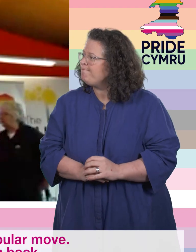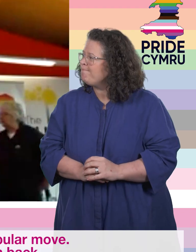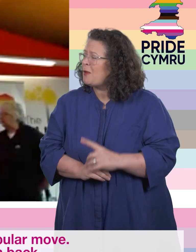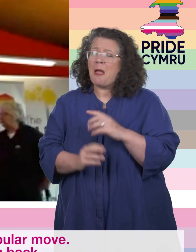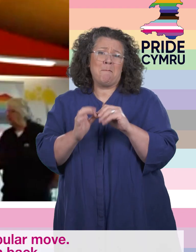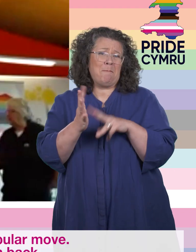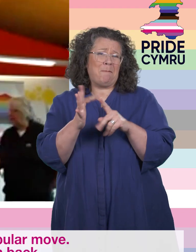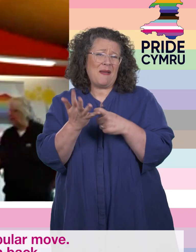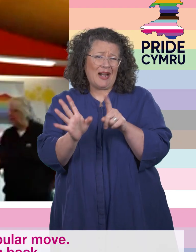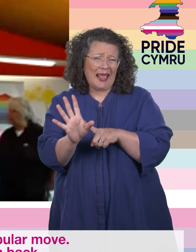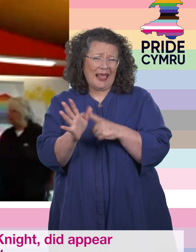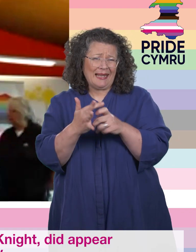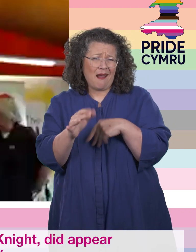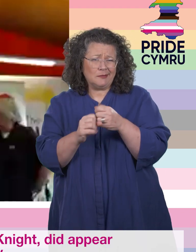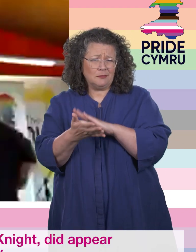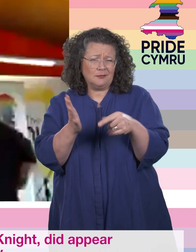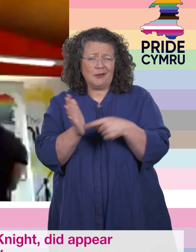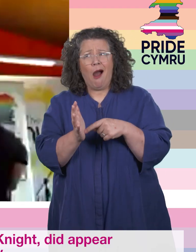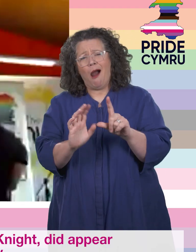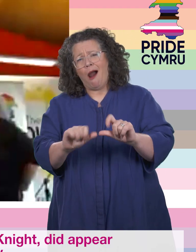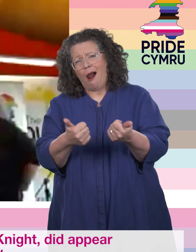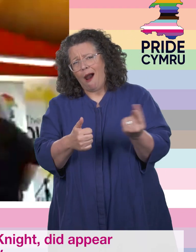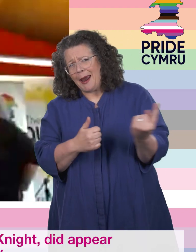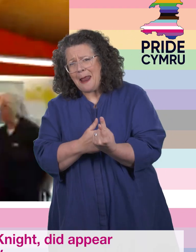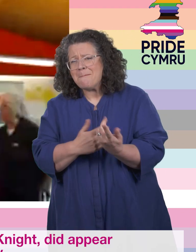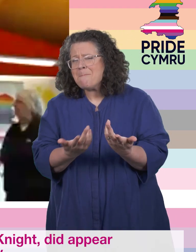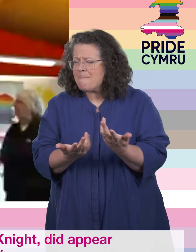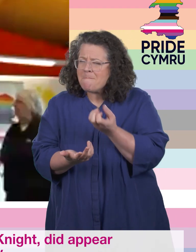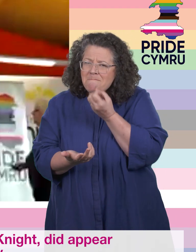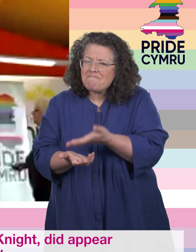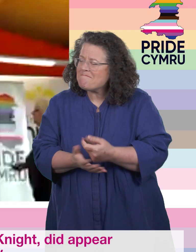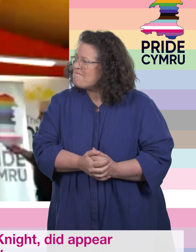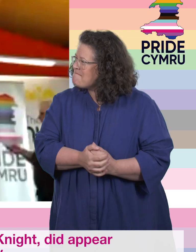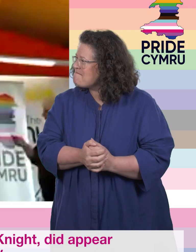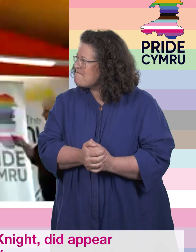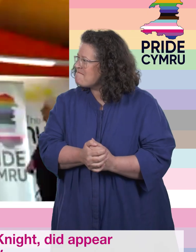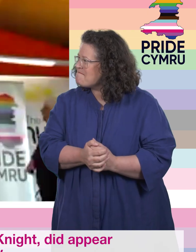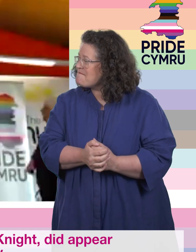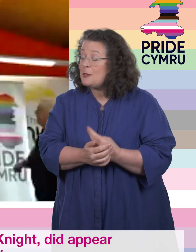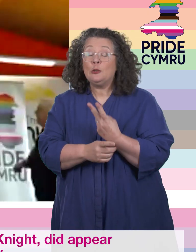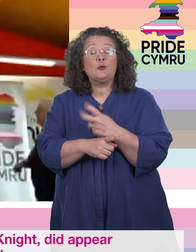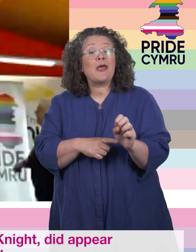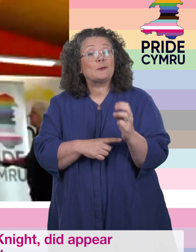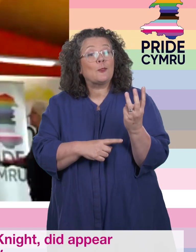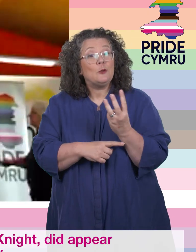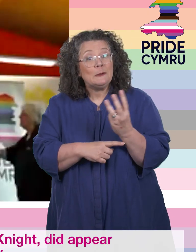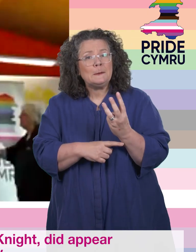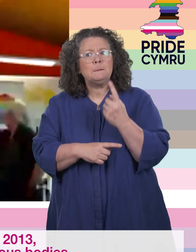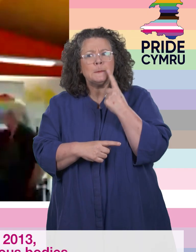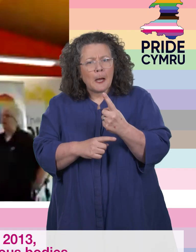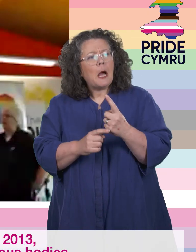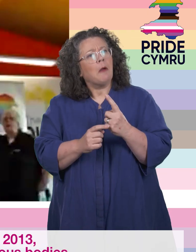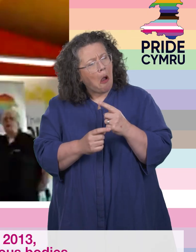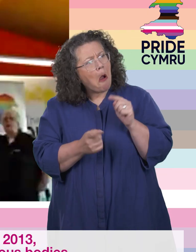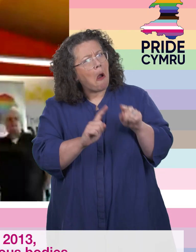so it's never been back. But the wonderful Beverly Knight did appear. And this is really